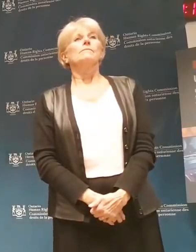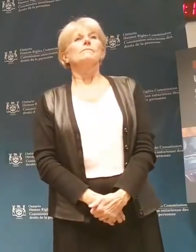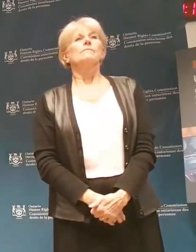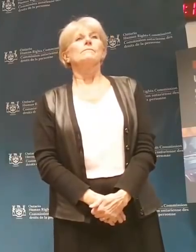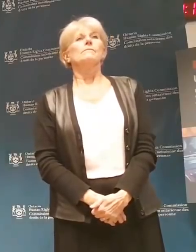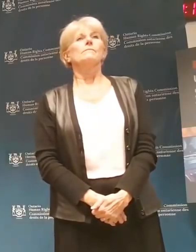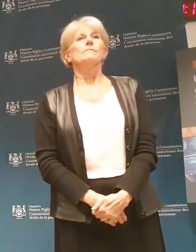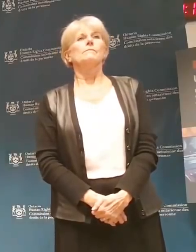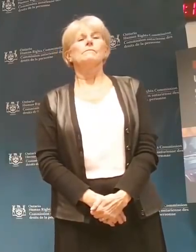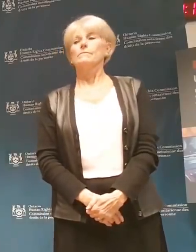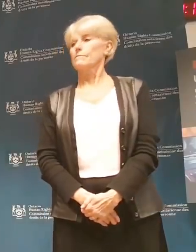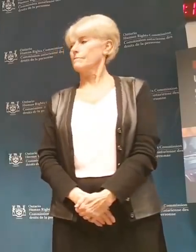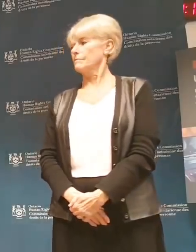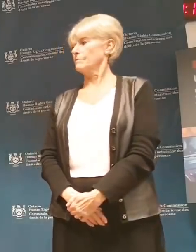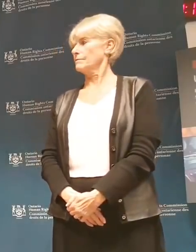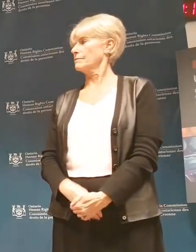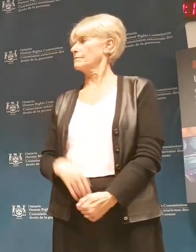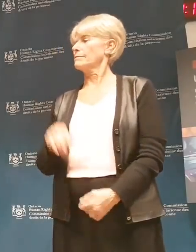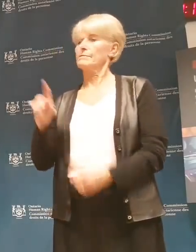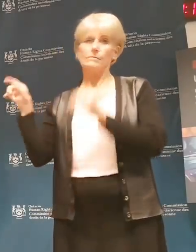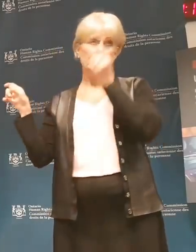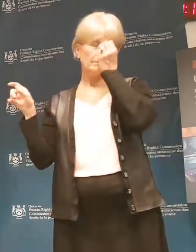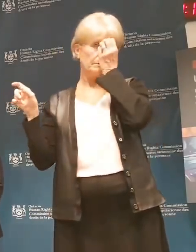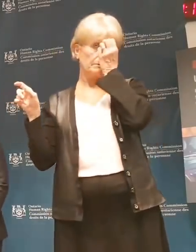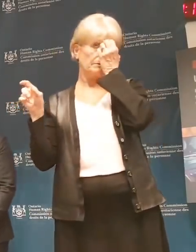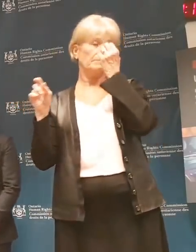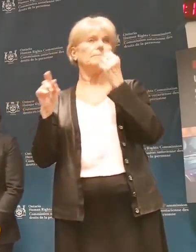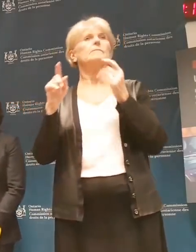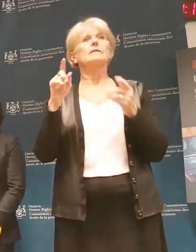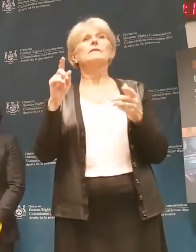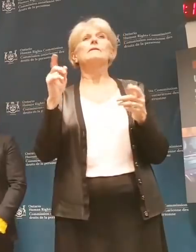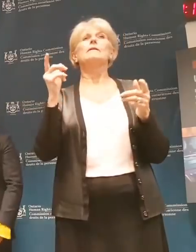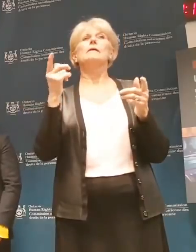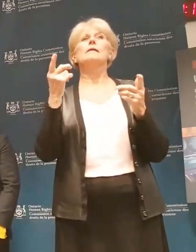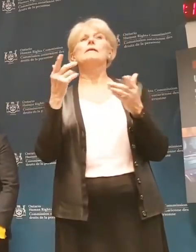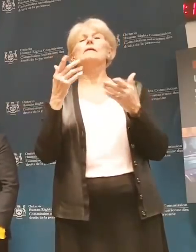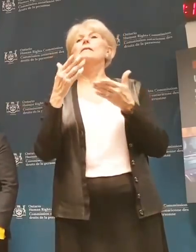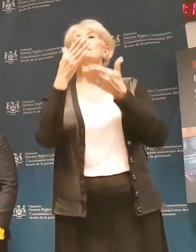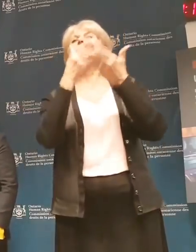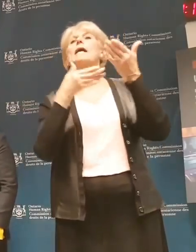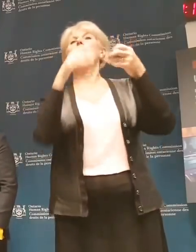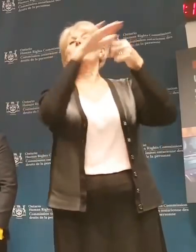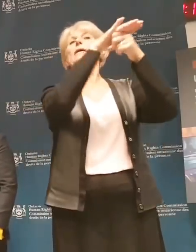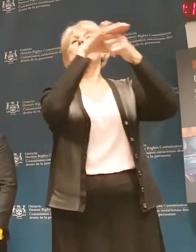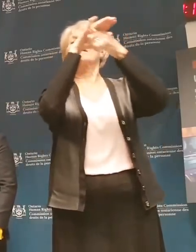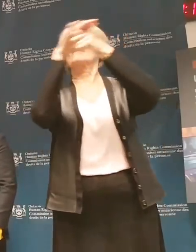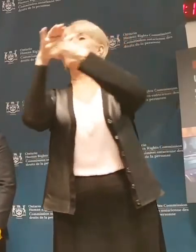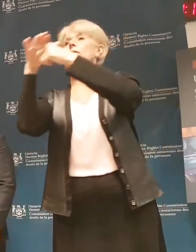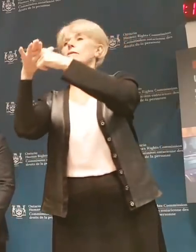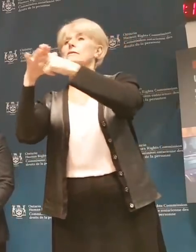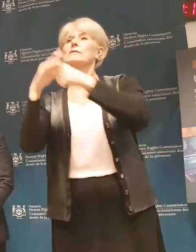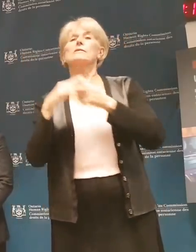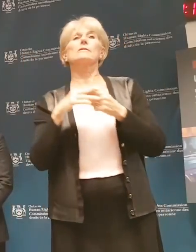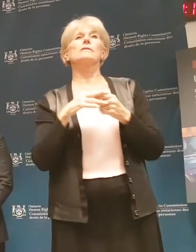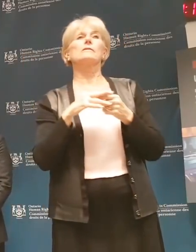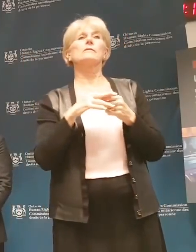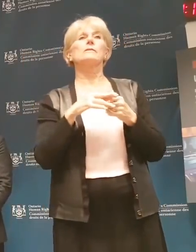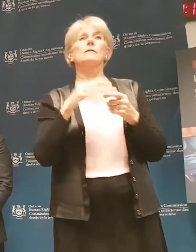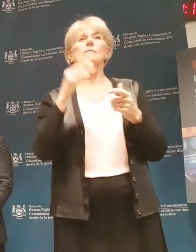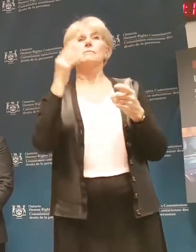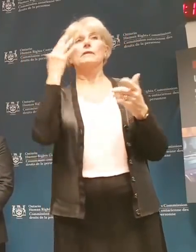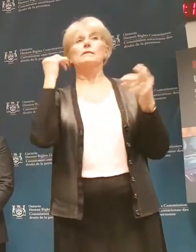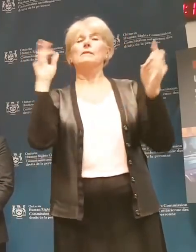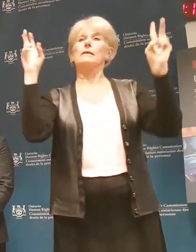One question for you as well, because there has been a call from certain areas that because carding